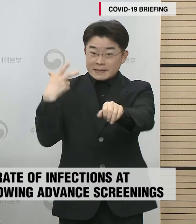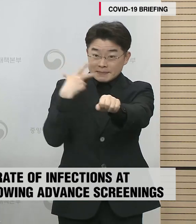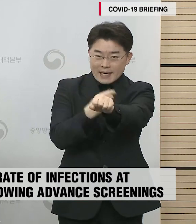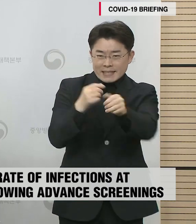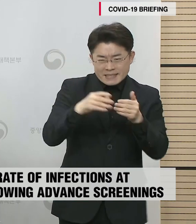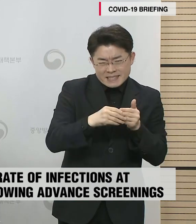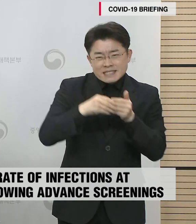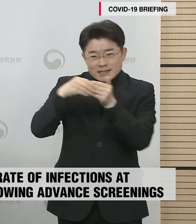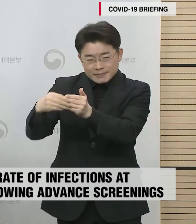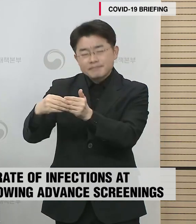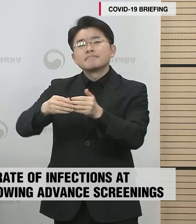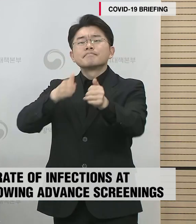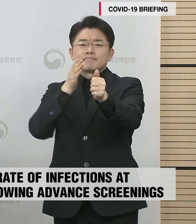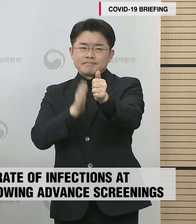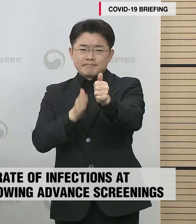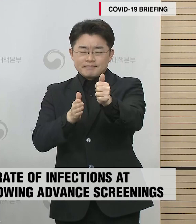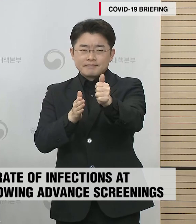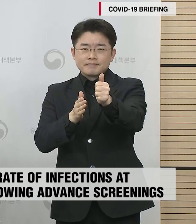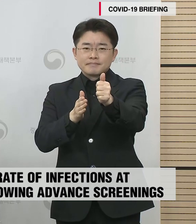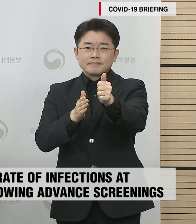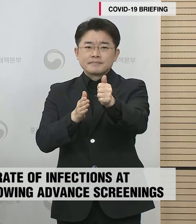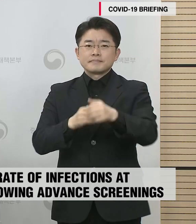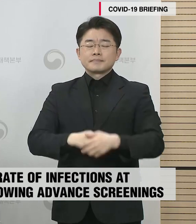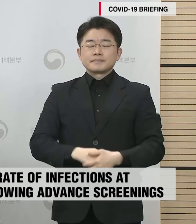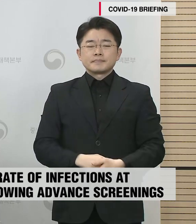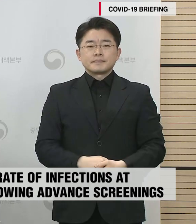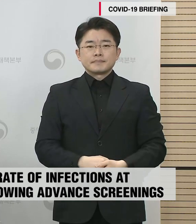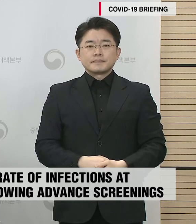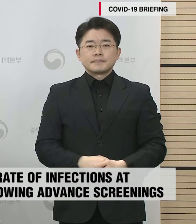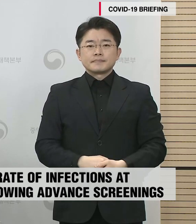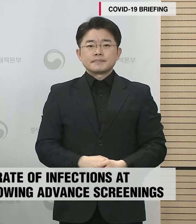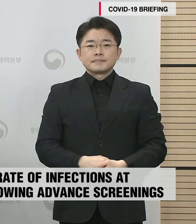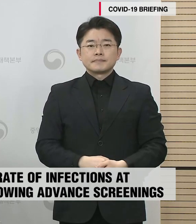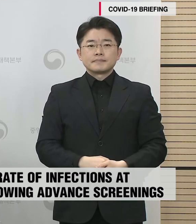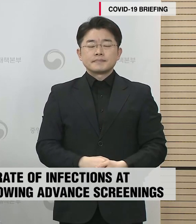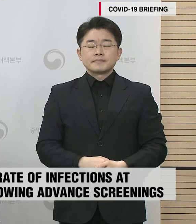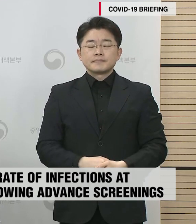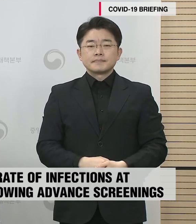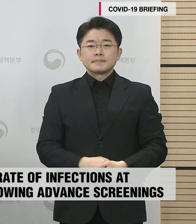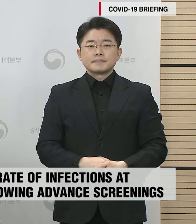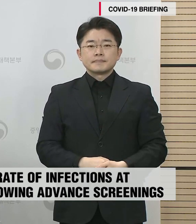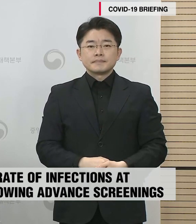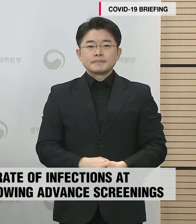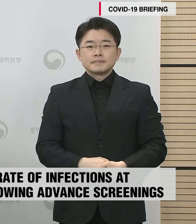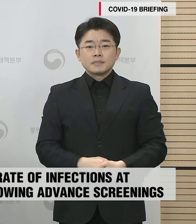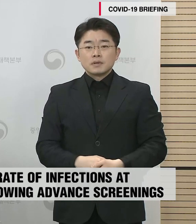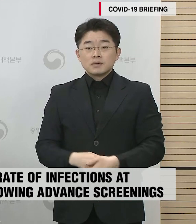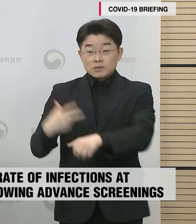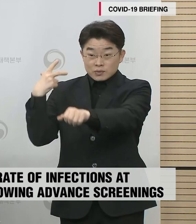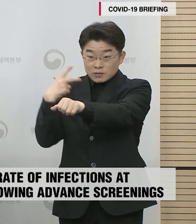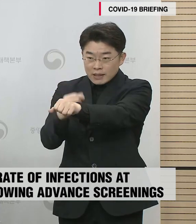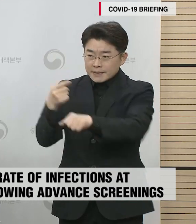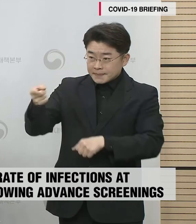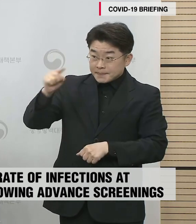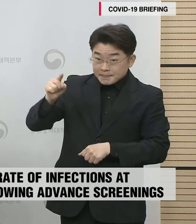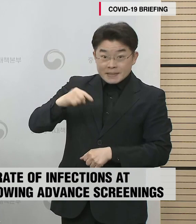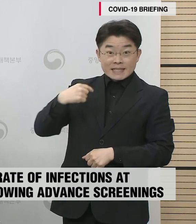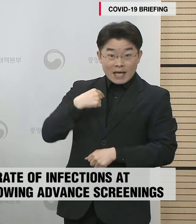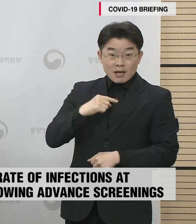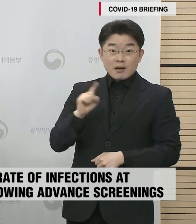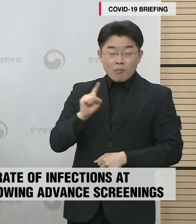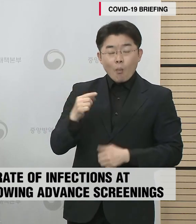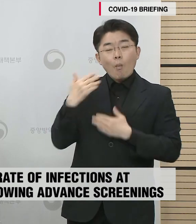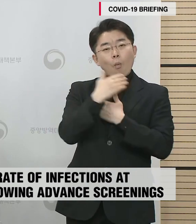as soon as possible. So we ask you to also take care of your elderly parents to get vaccinated if their turn has